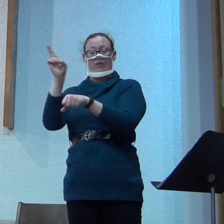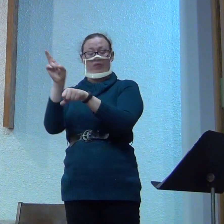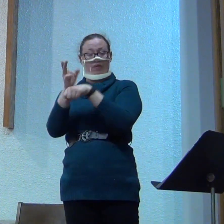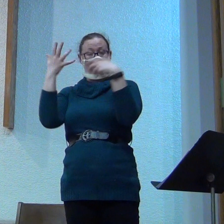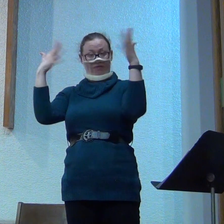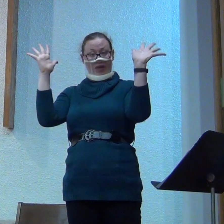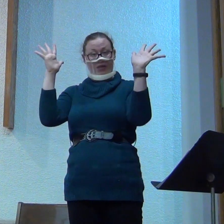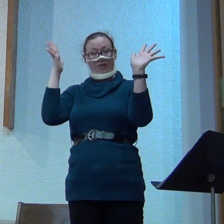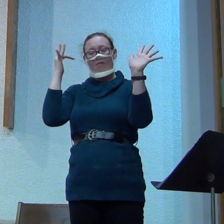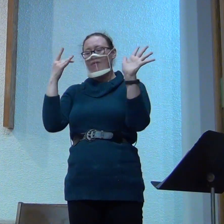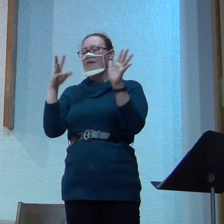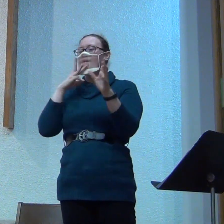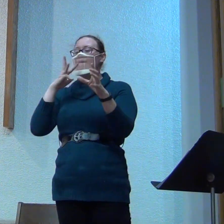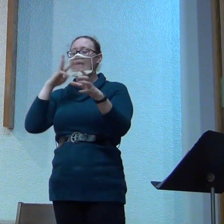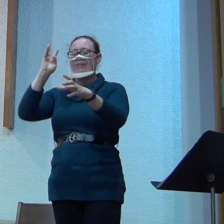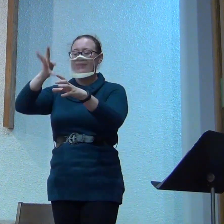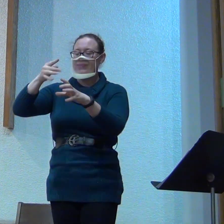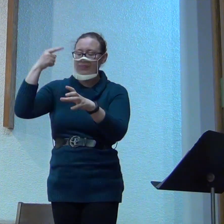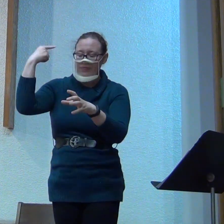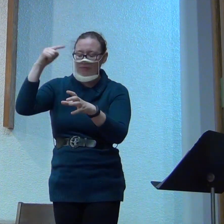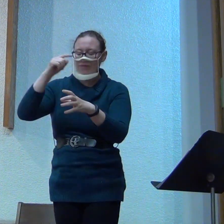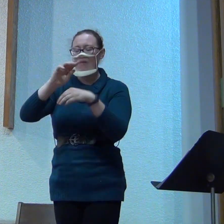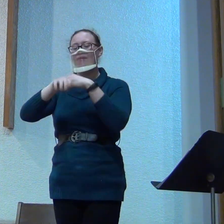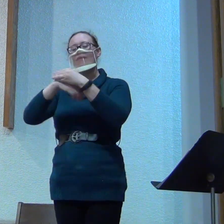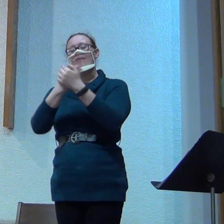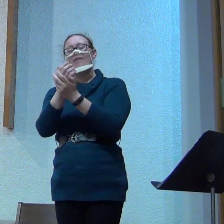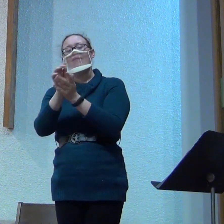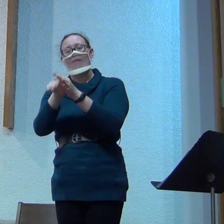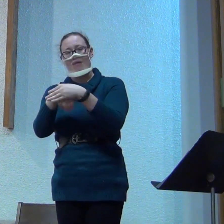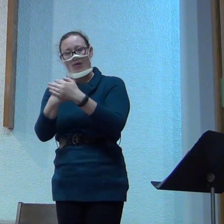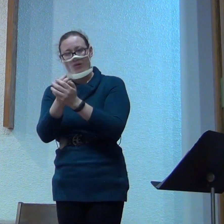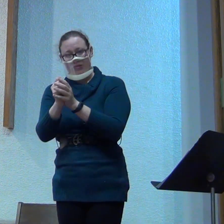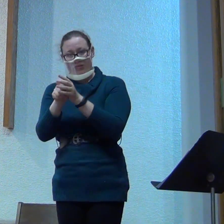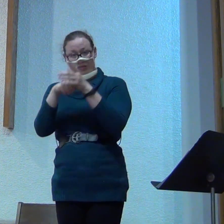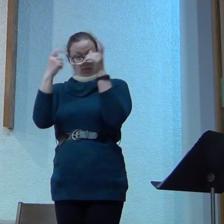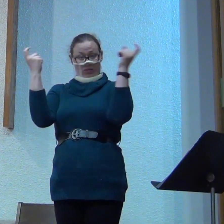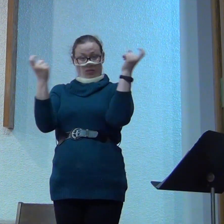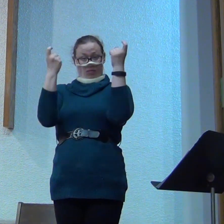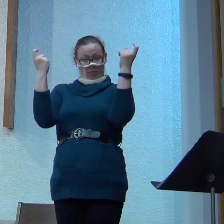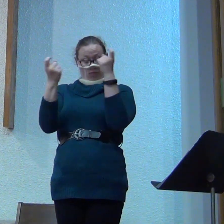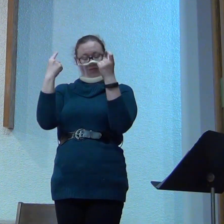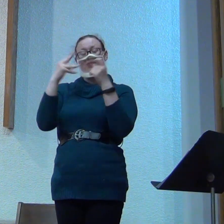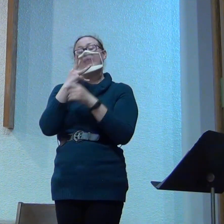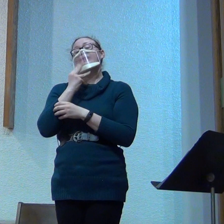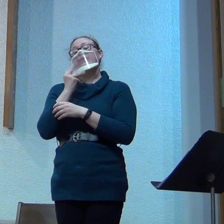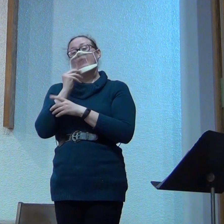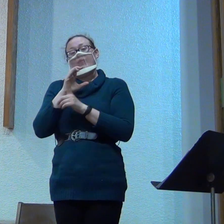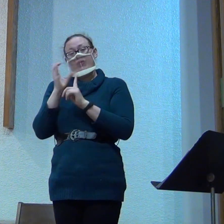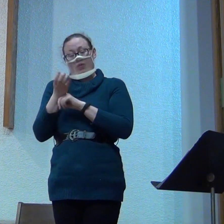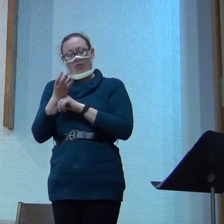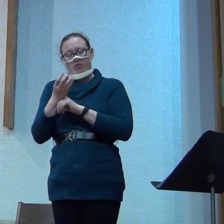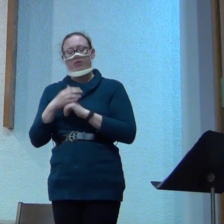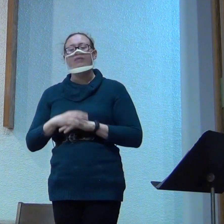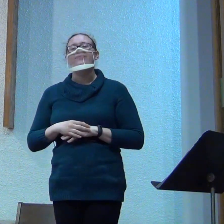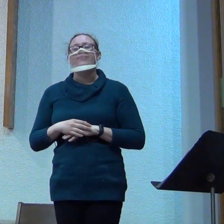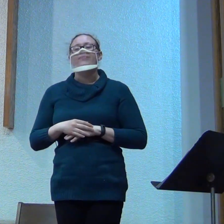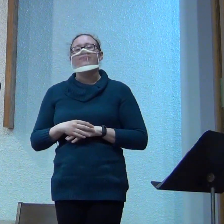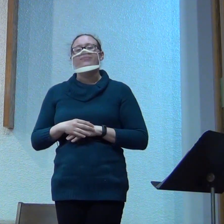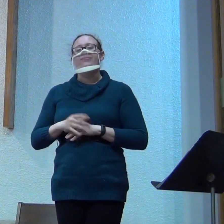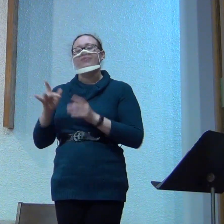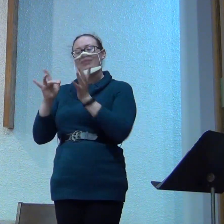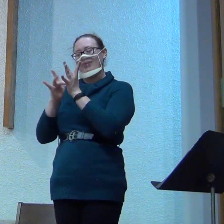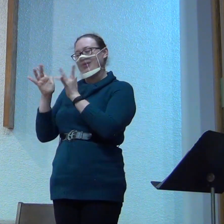They provided water for the washing ceremony that was part of Jewish culture. And